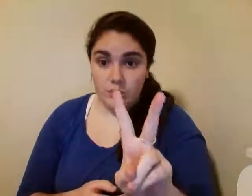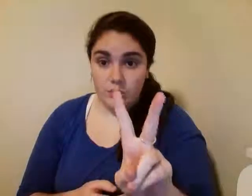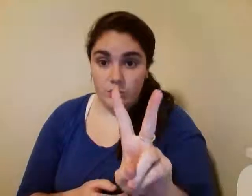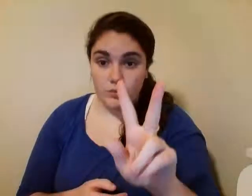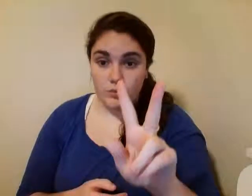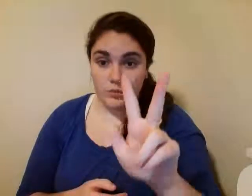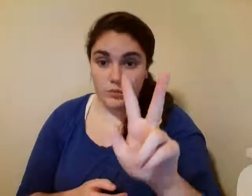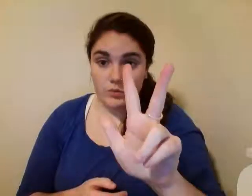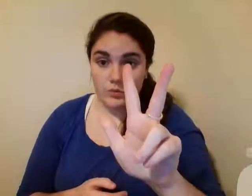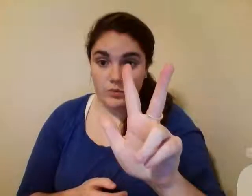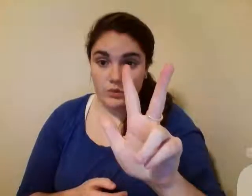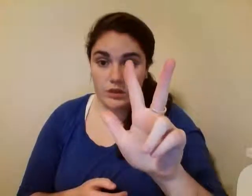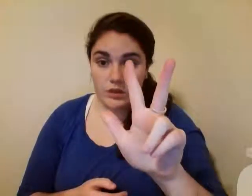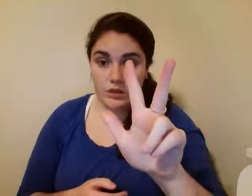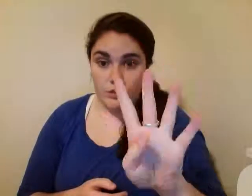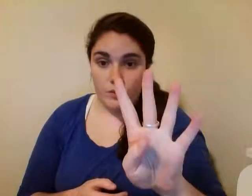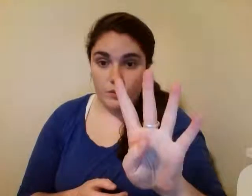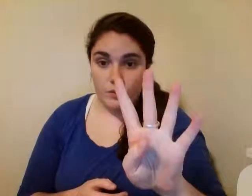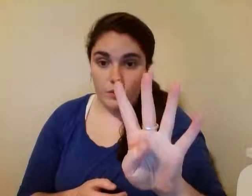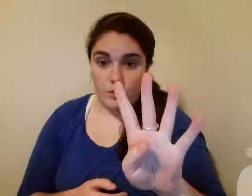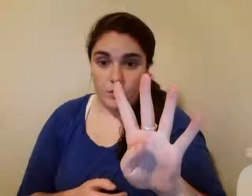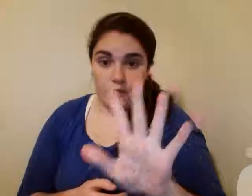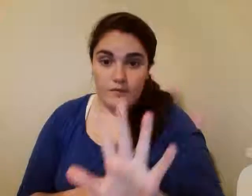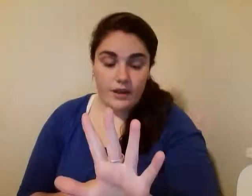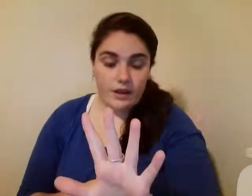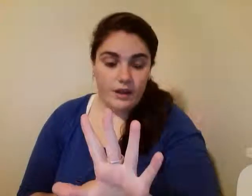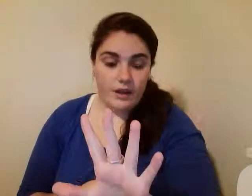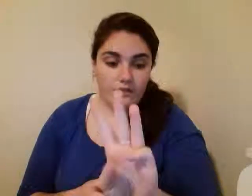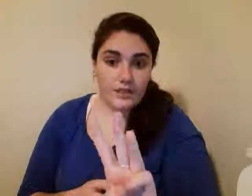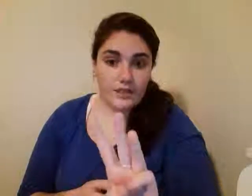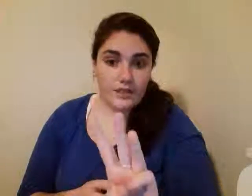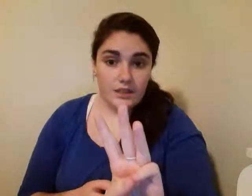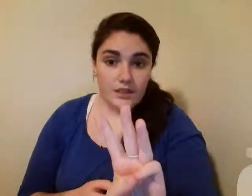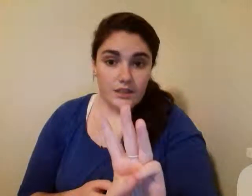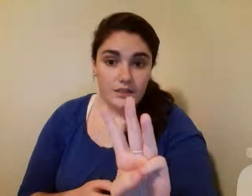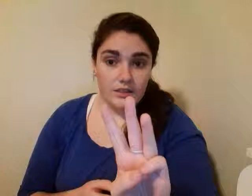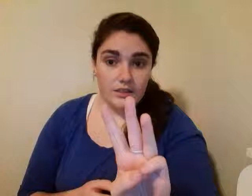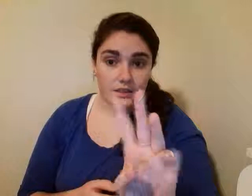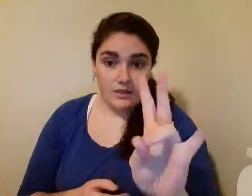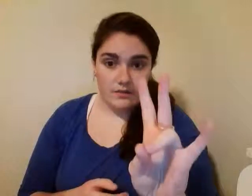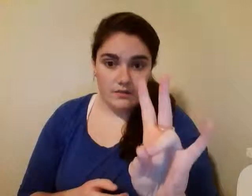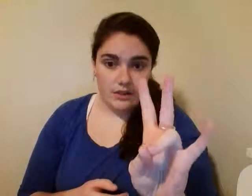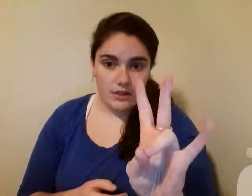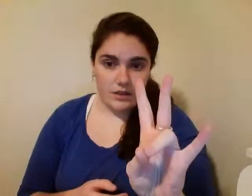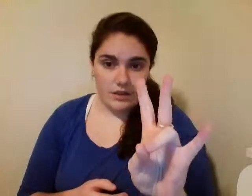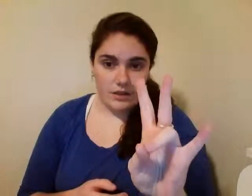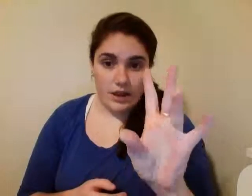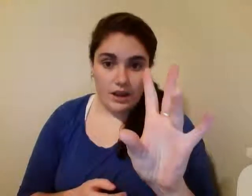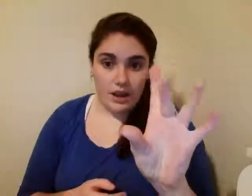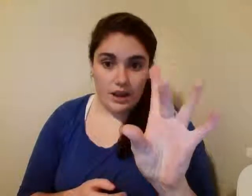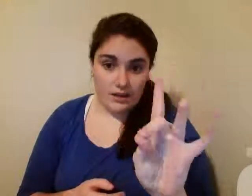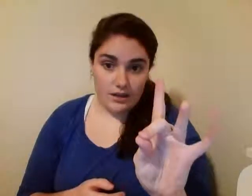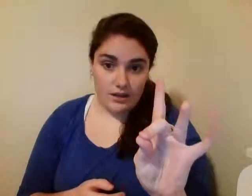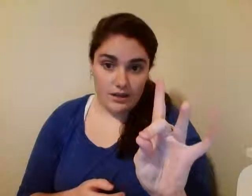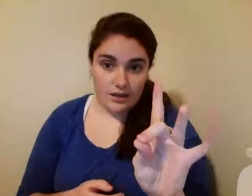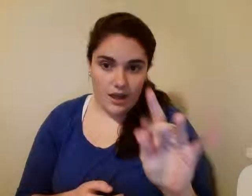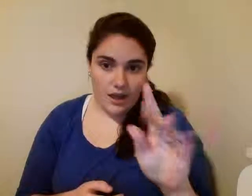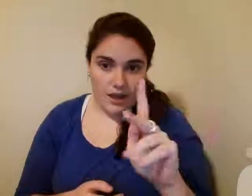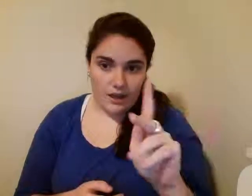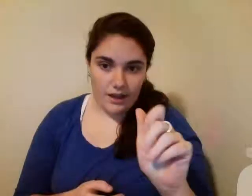4, 5, 6, 7, 8. Kalia.